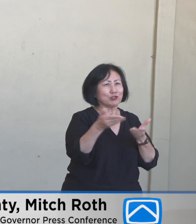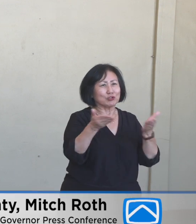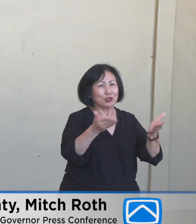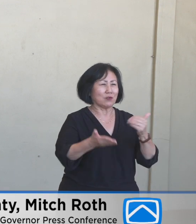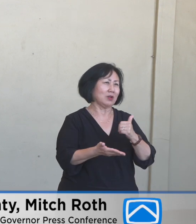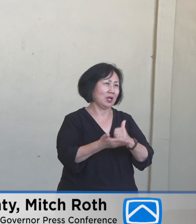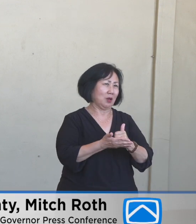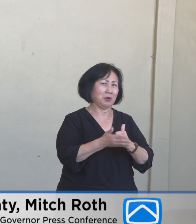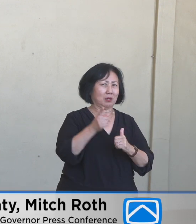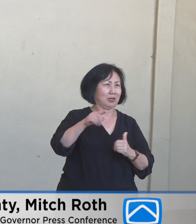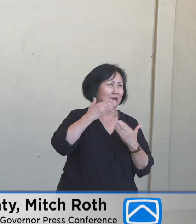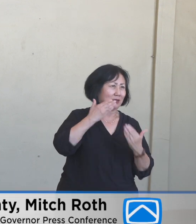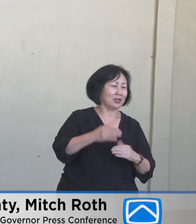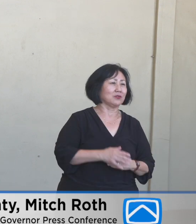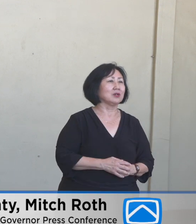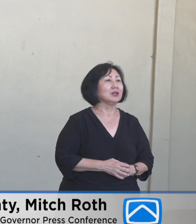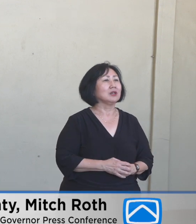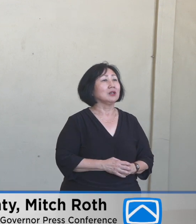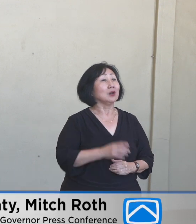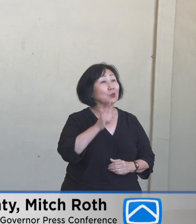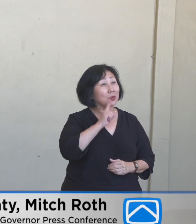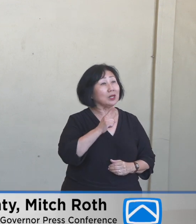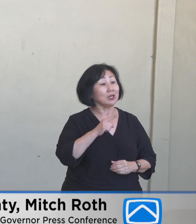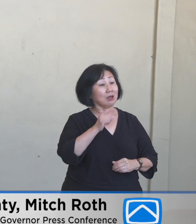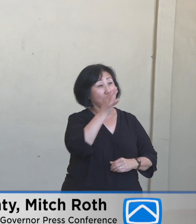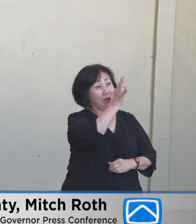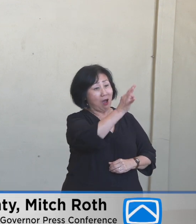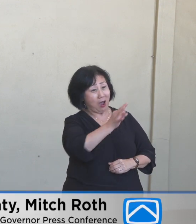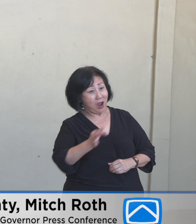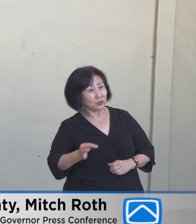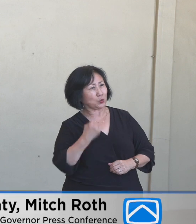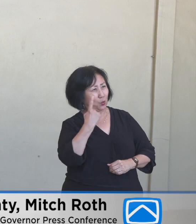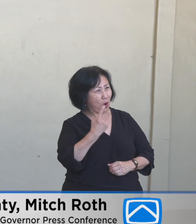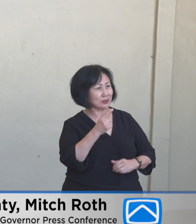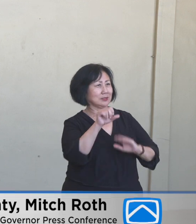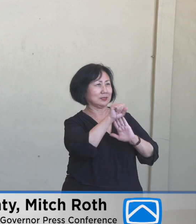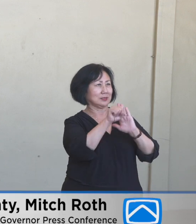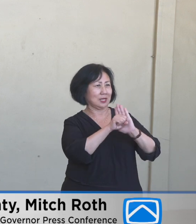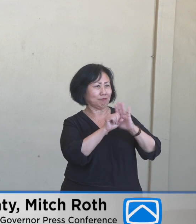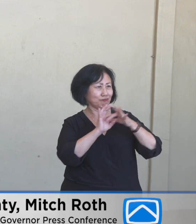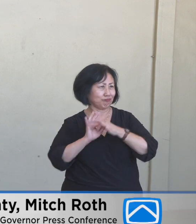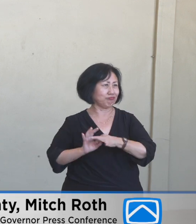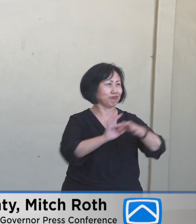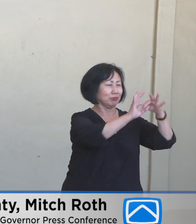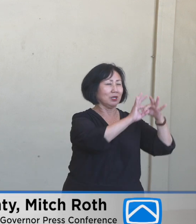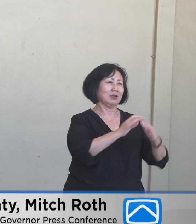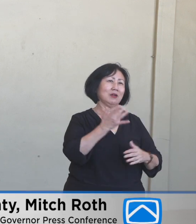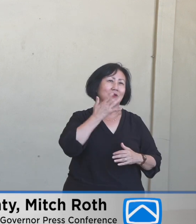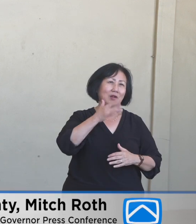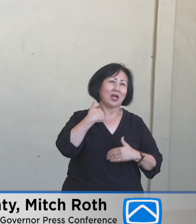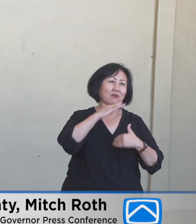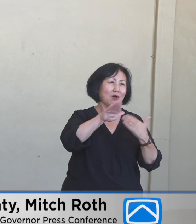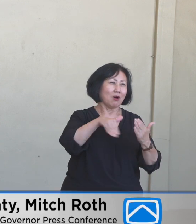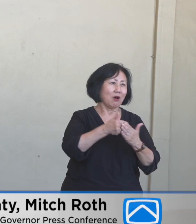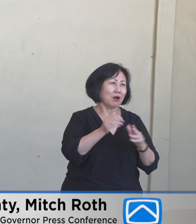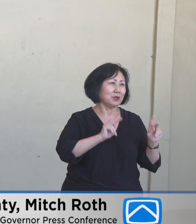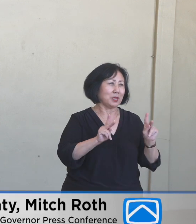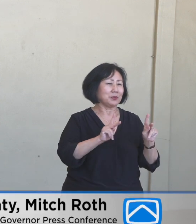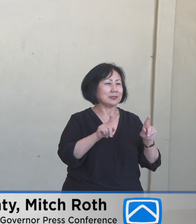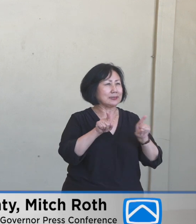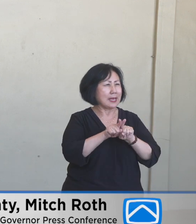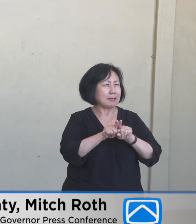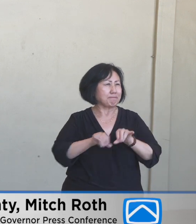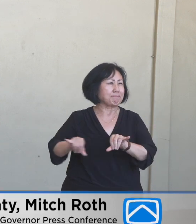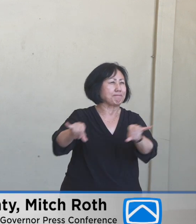and to help. We're one state, and I think we're so fortunate to have everybody pretty much on the